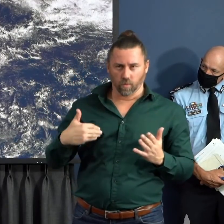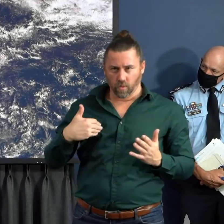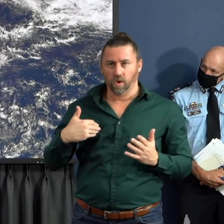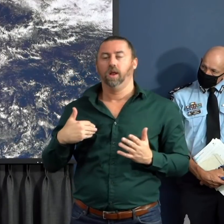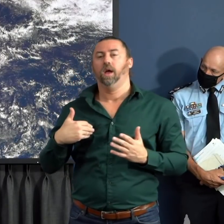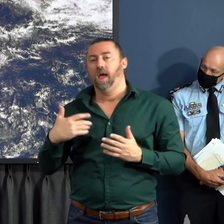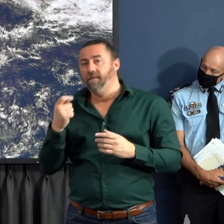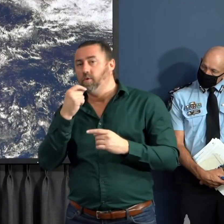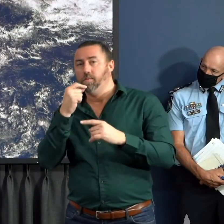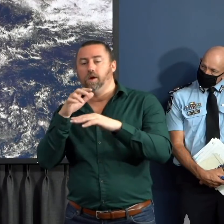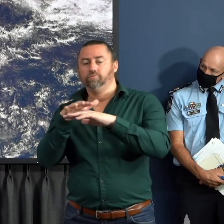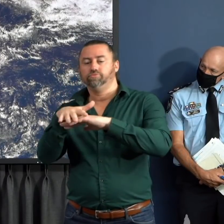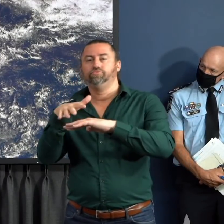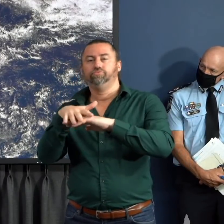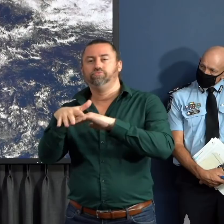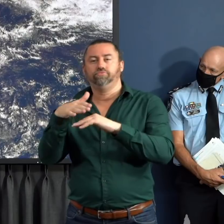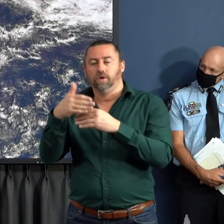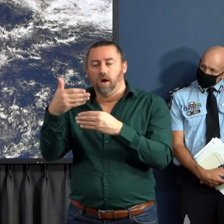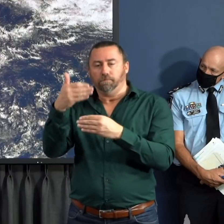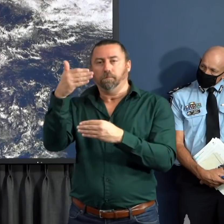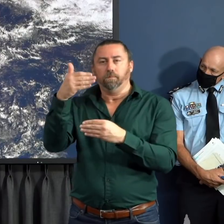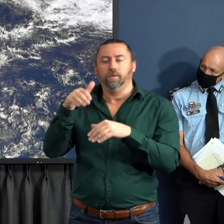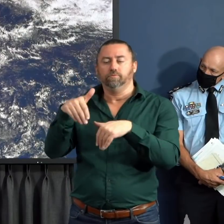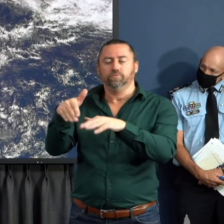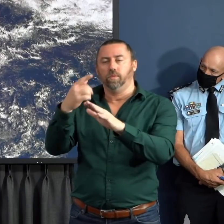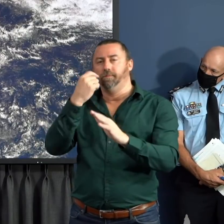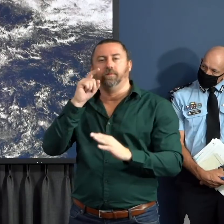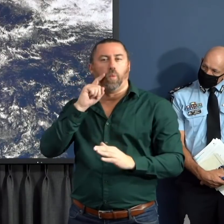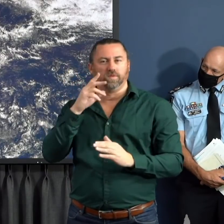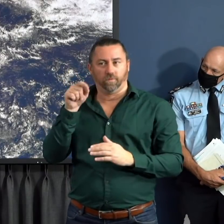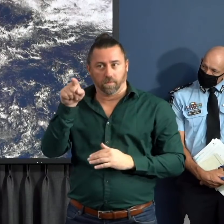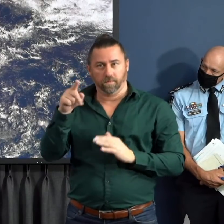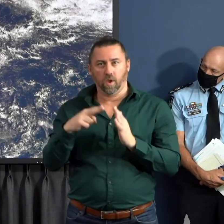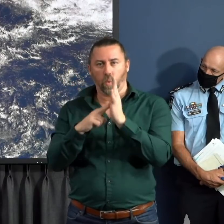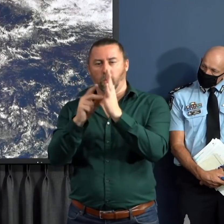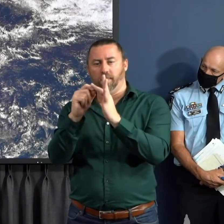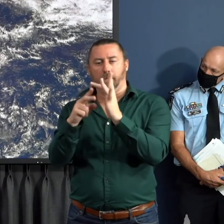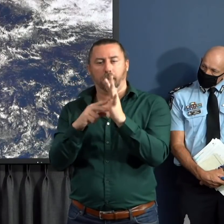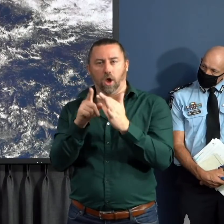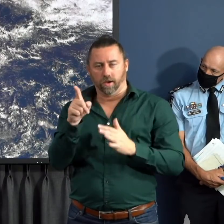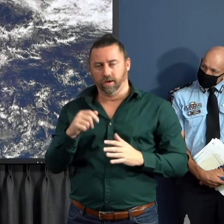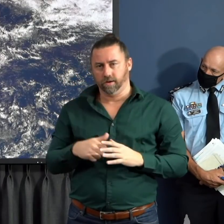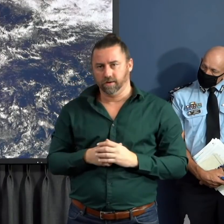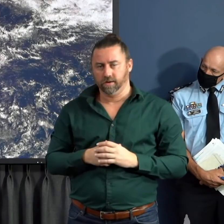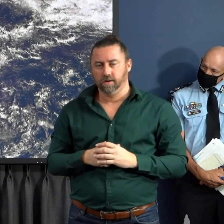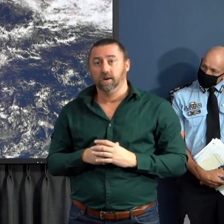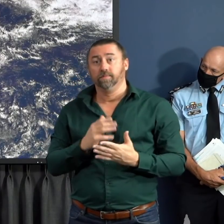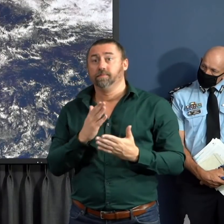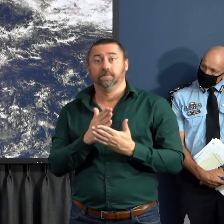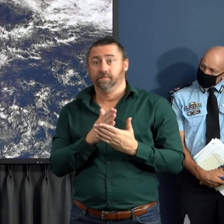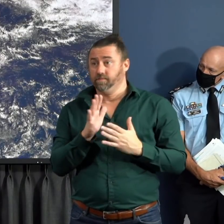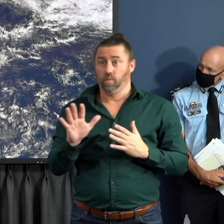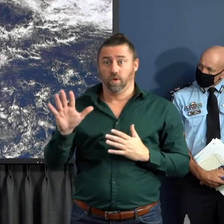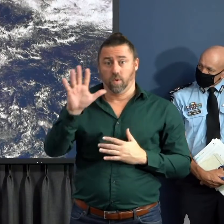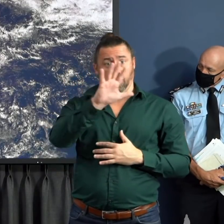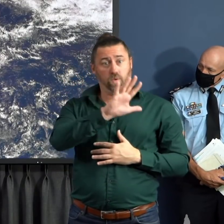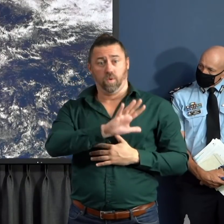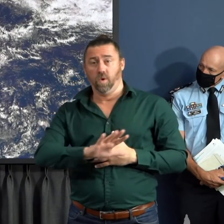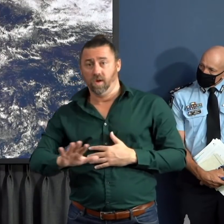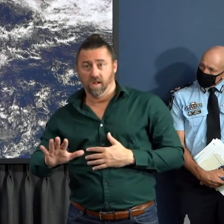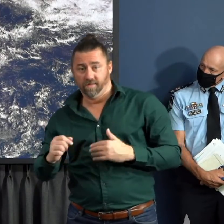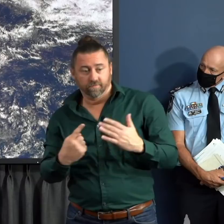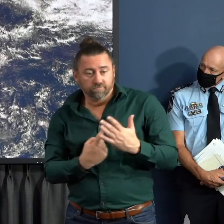releases continue in that space as well. And in fact, across all of southeast Queensland, as a result of